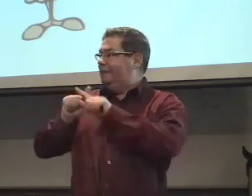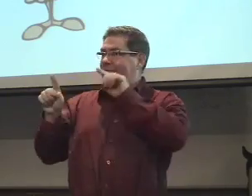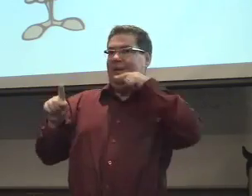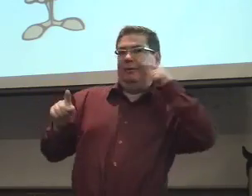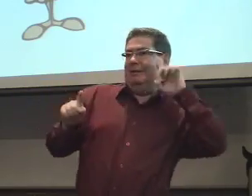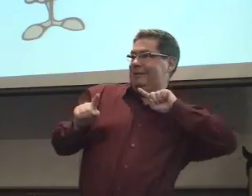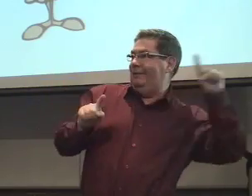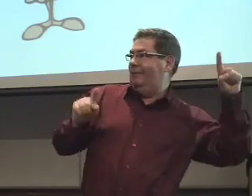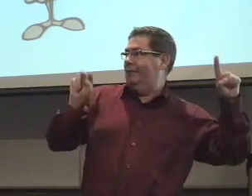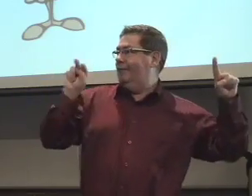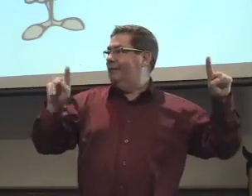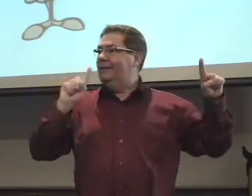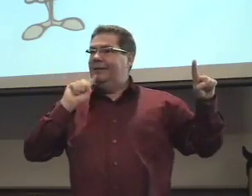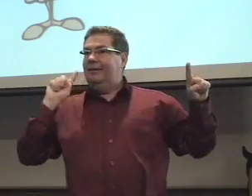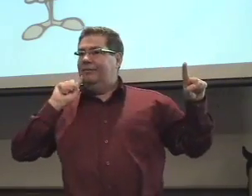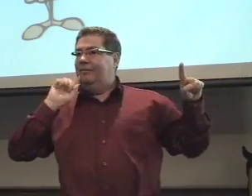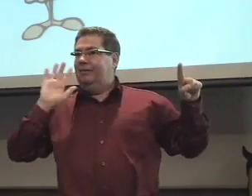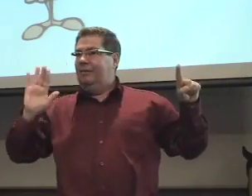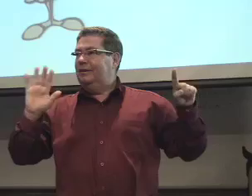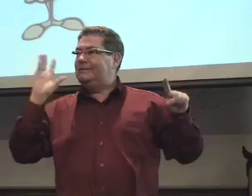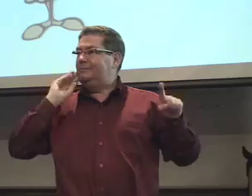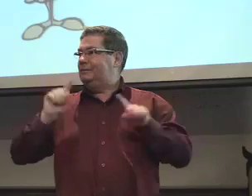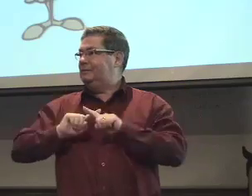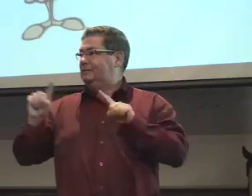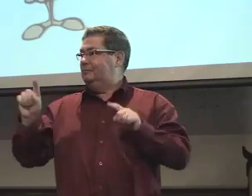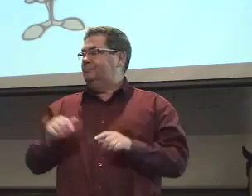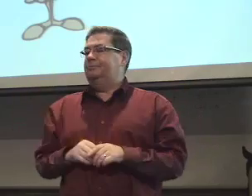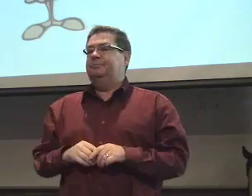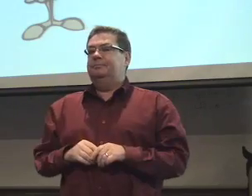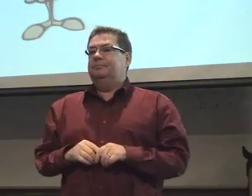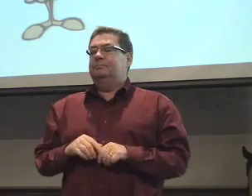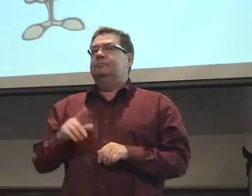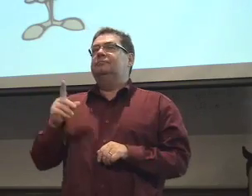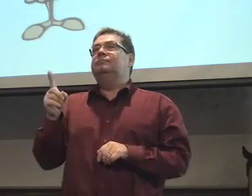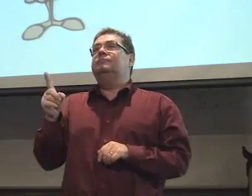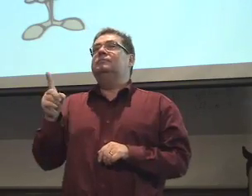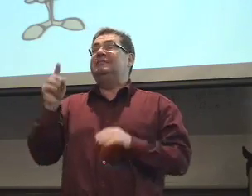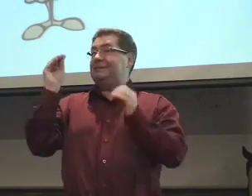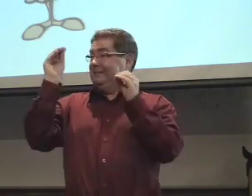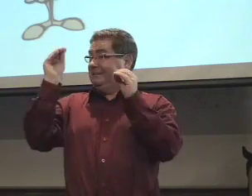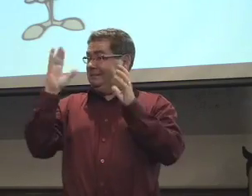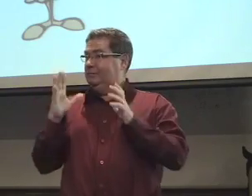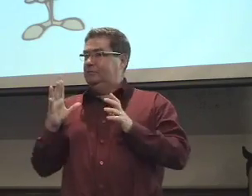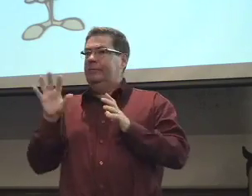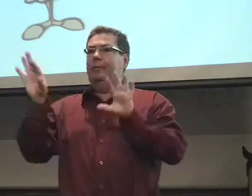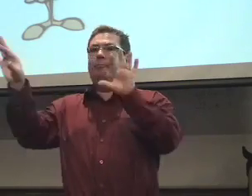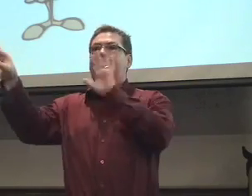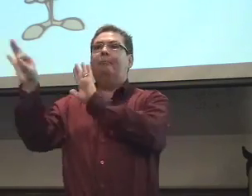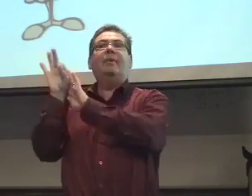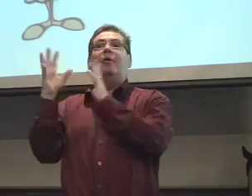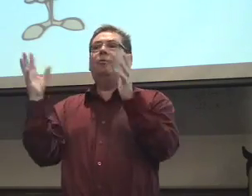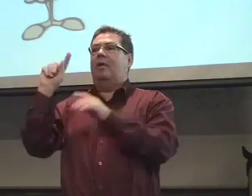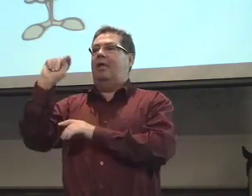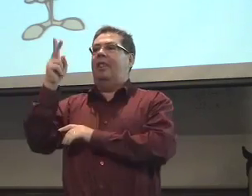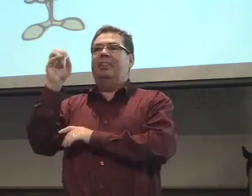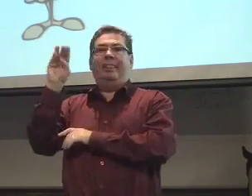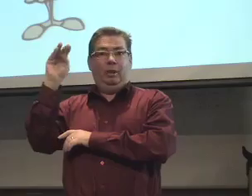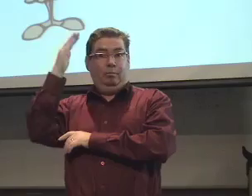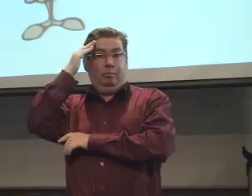them. And what happens is, usually teachers will pick themes. I did this. I had no other way of